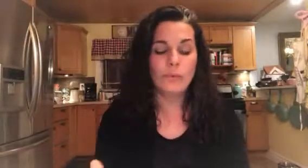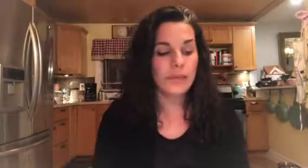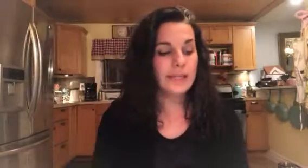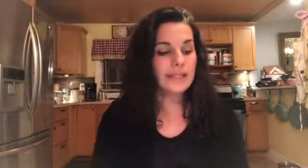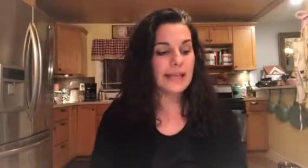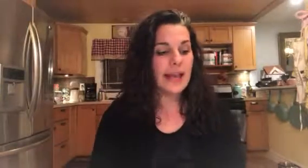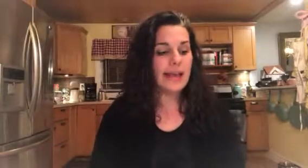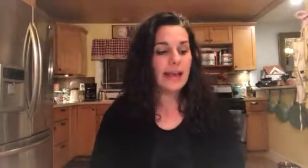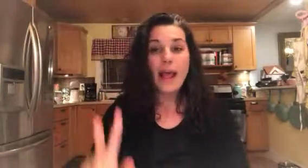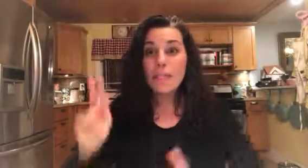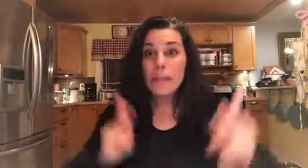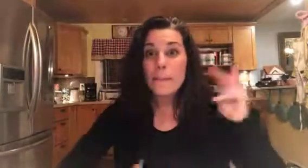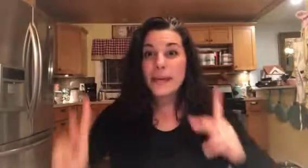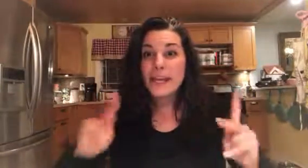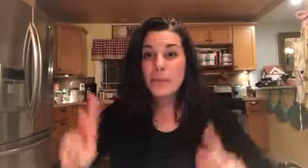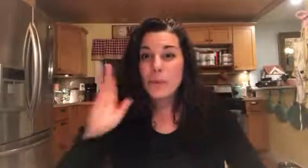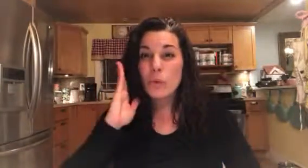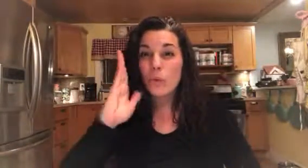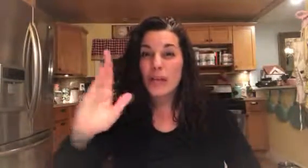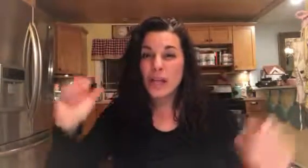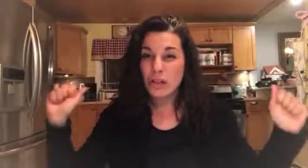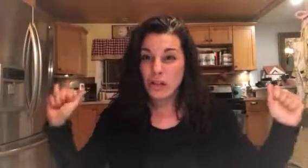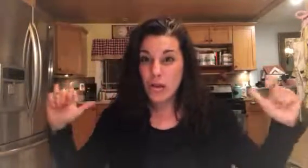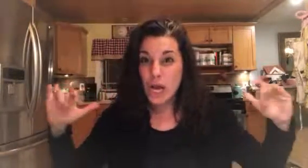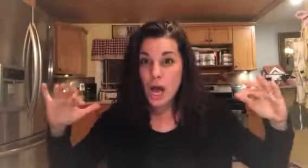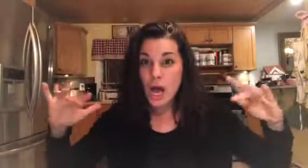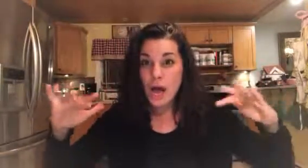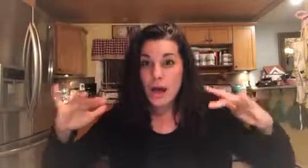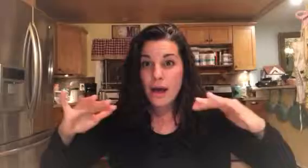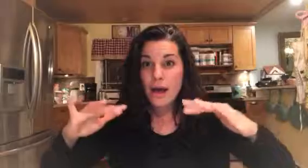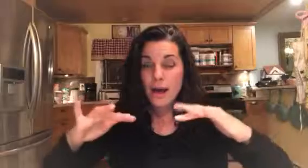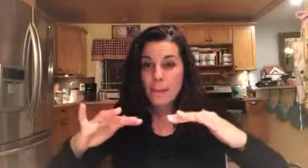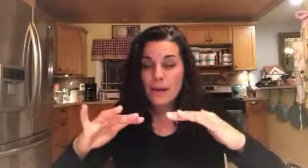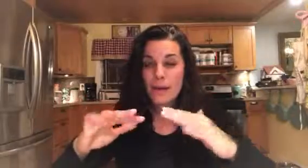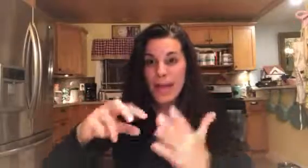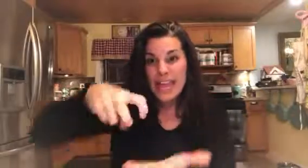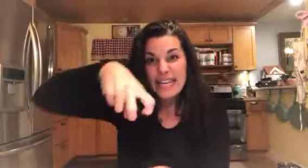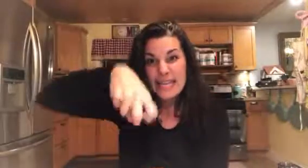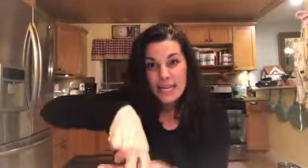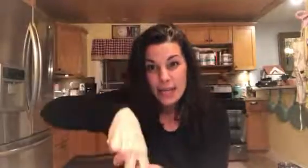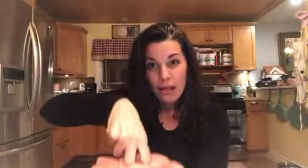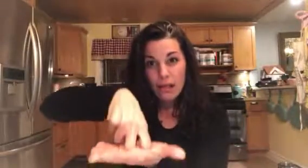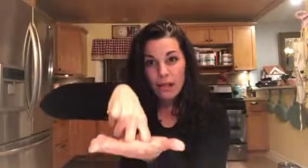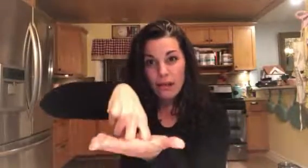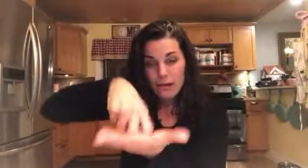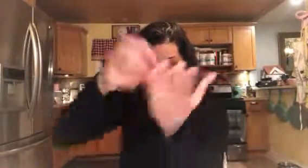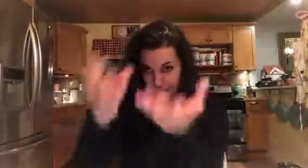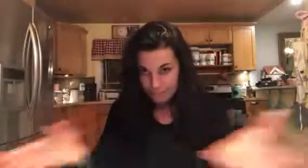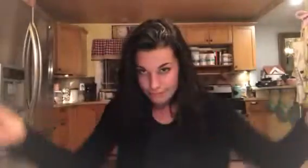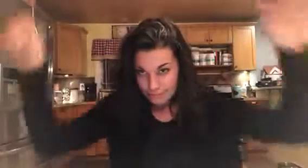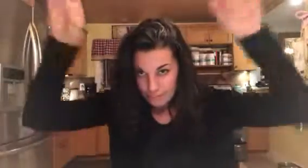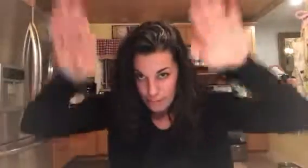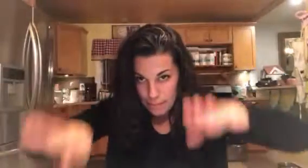we're gonna say, the people will come and kneel.